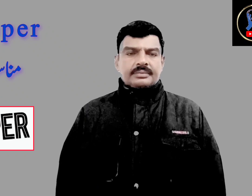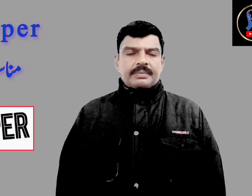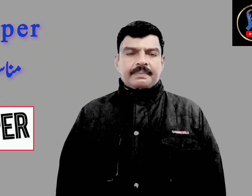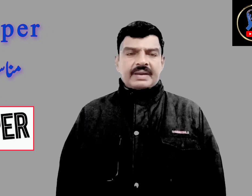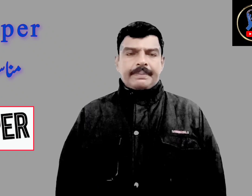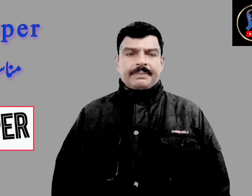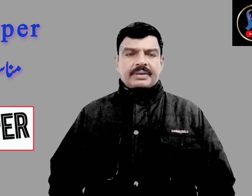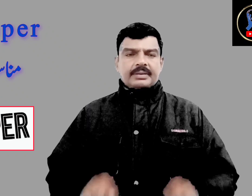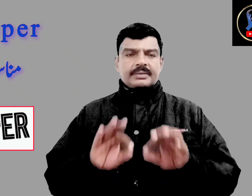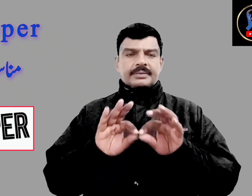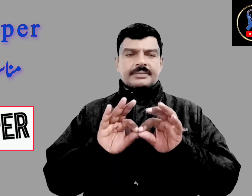proper,